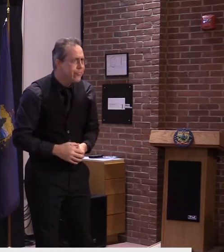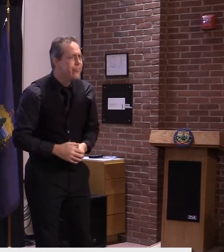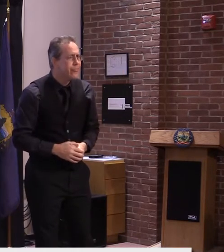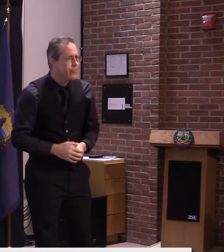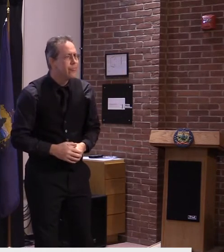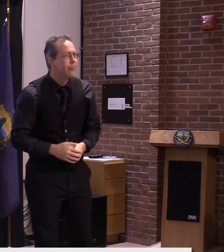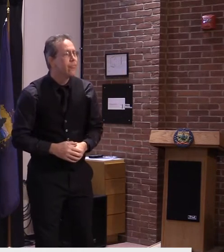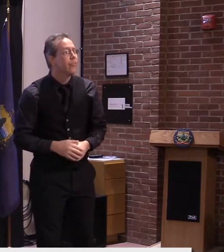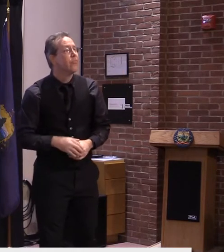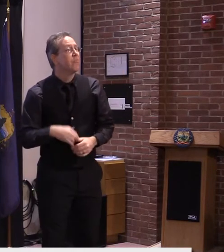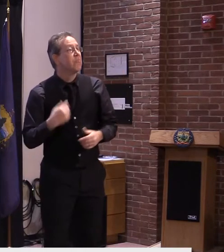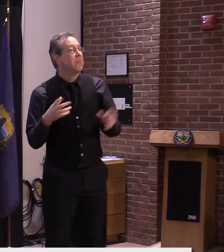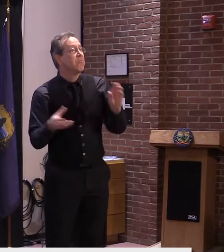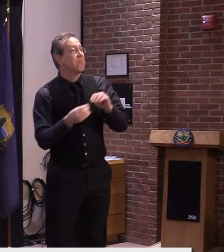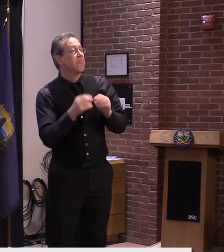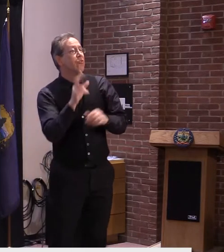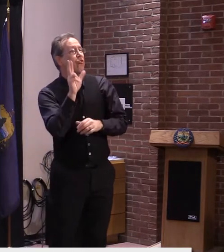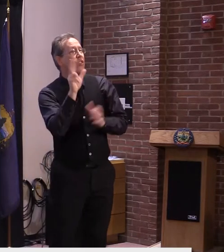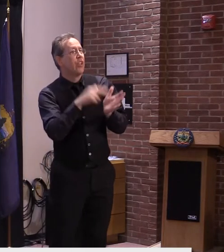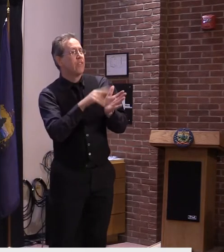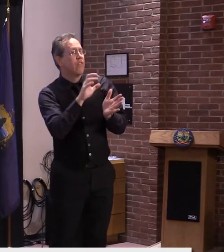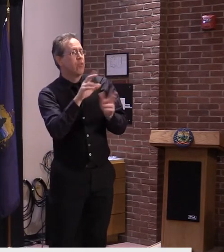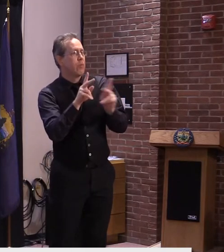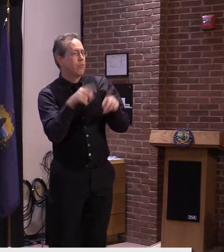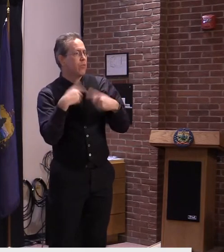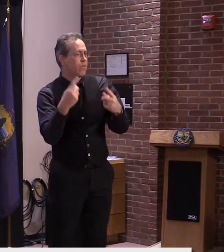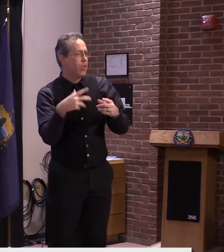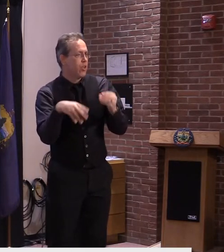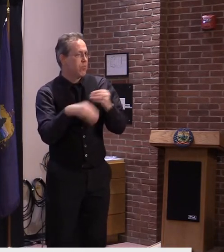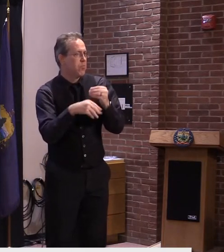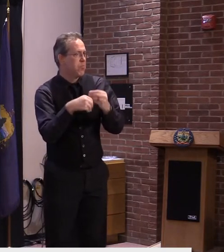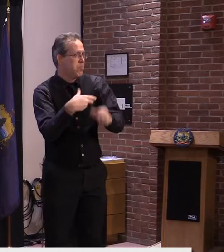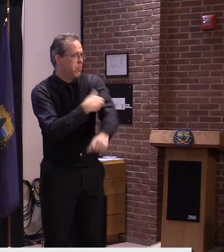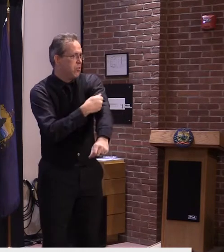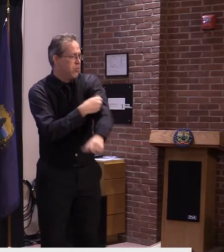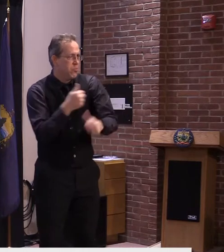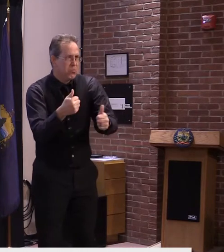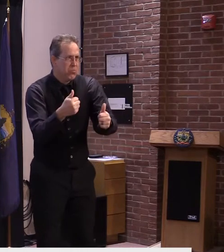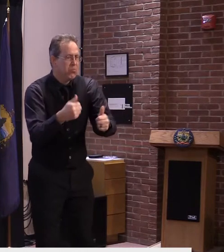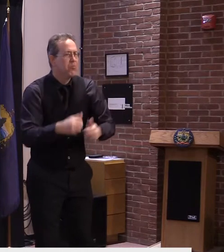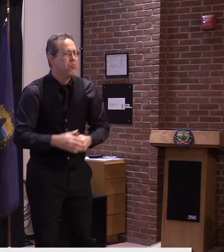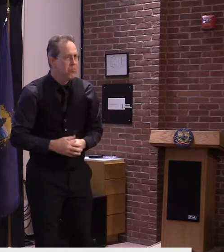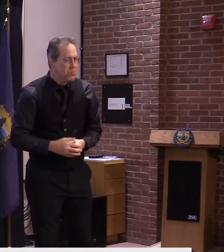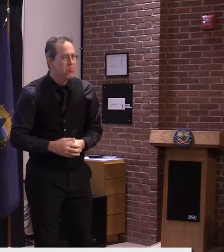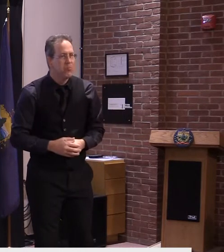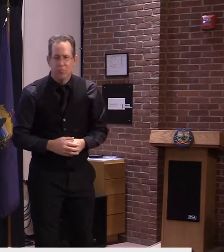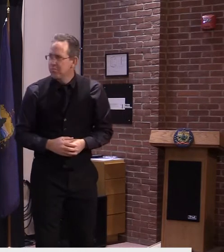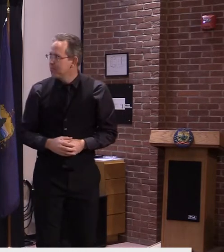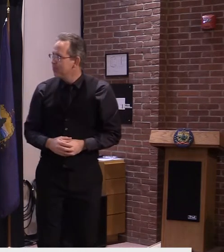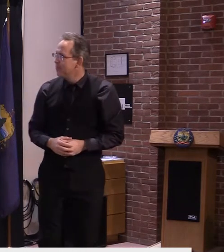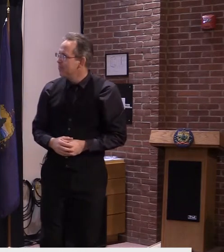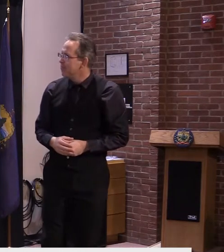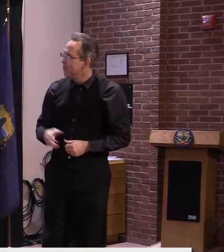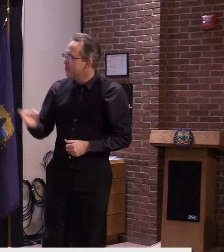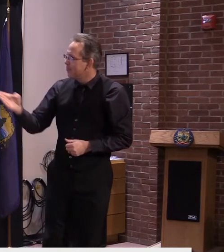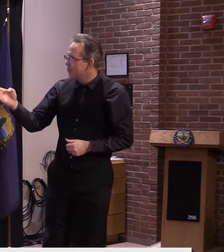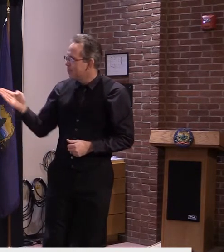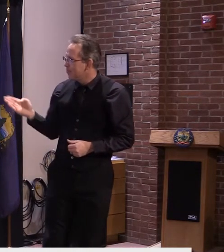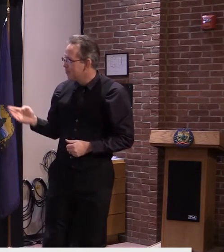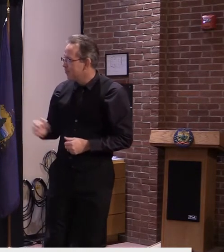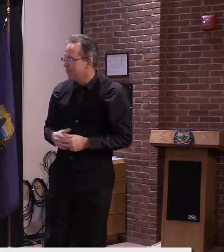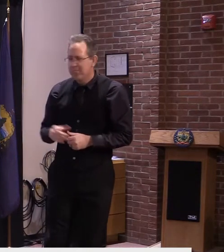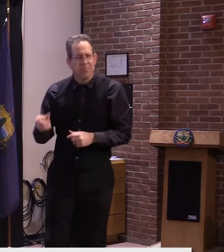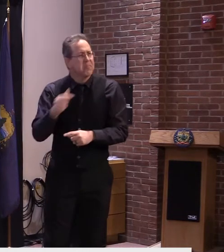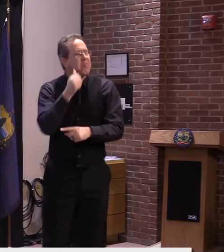3,500 Vermonters got their shot this past week. So that is certainly good news, but you can see that declining number there over the